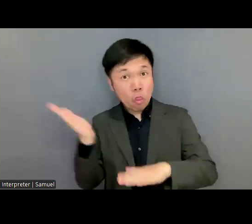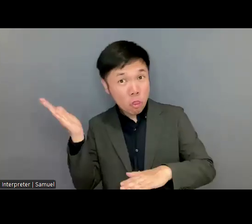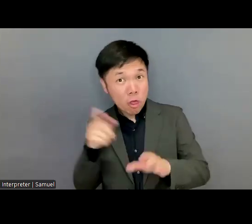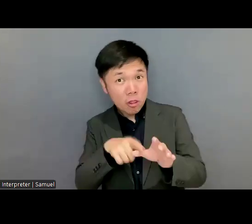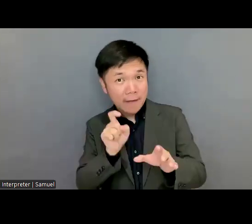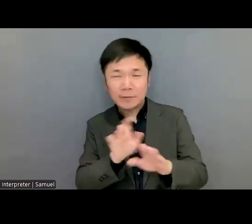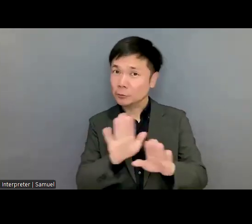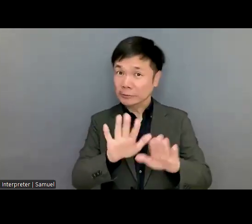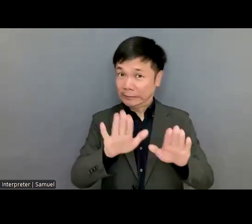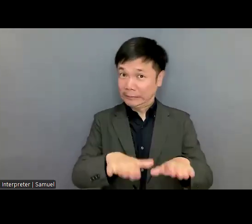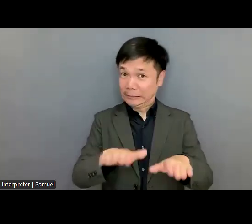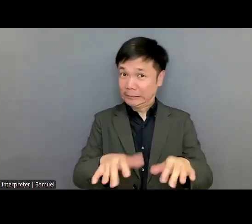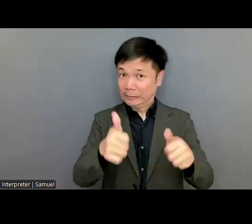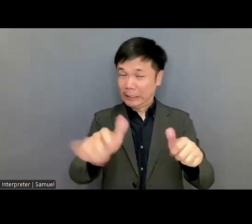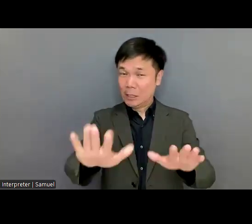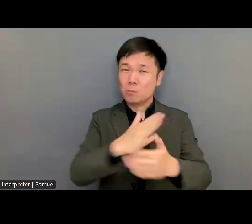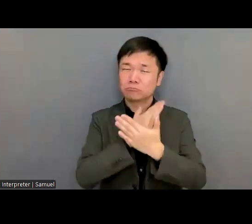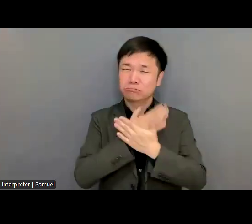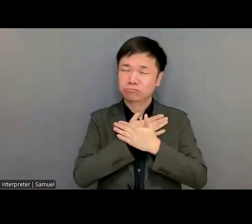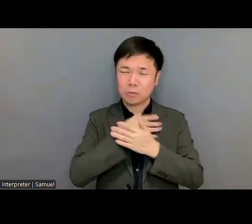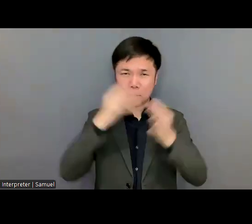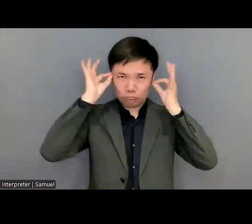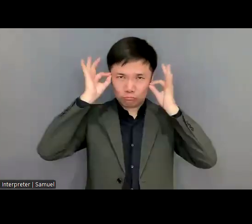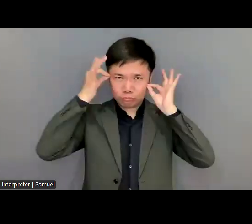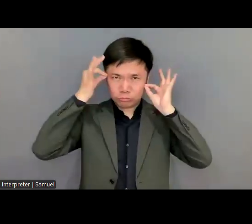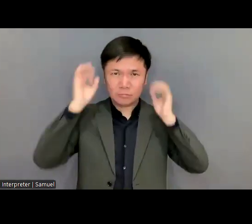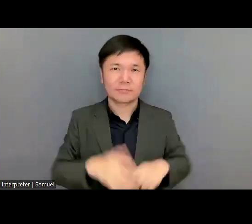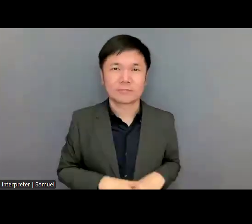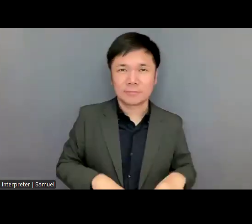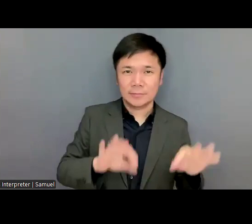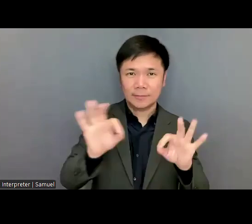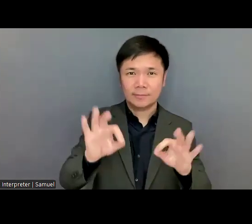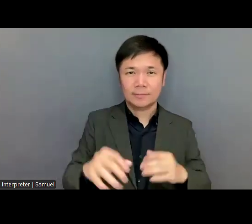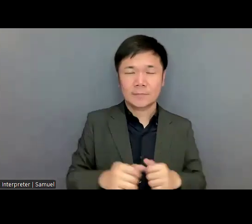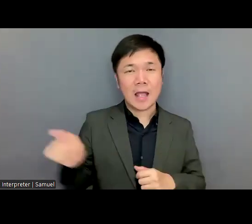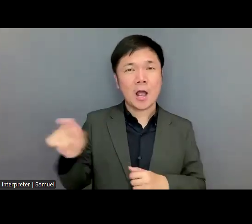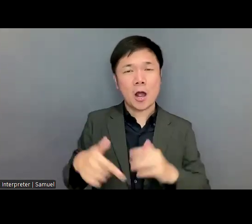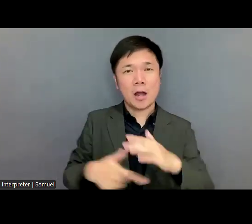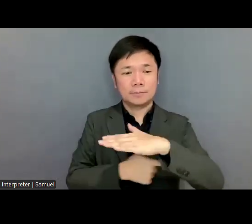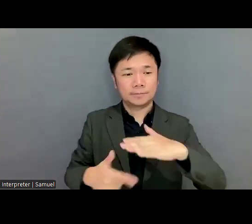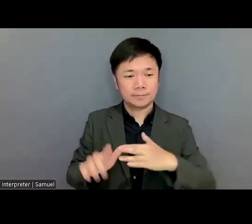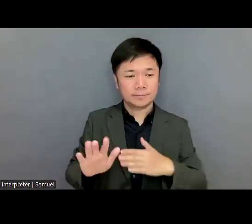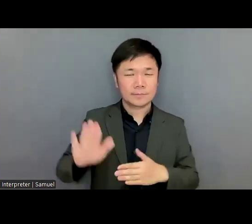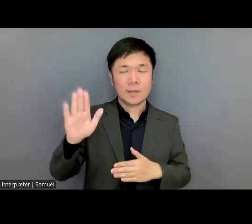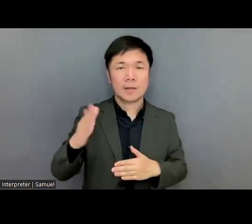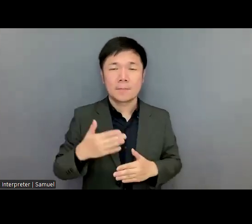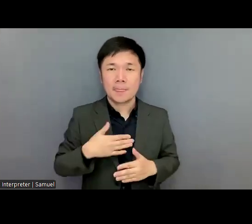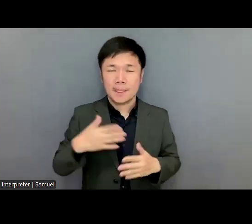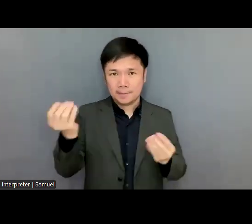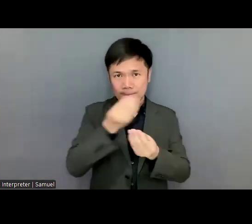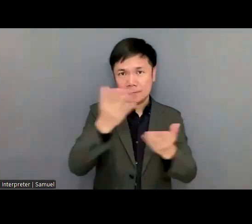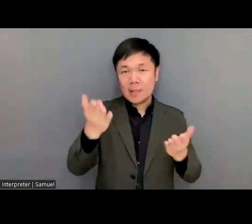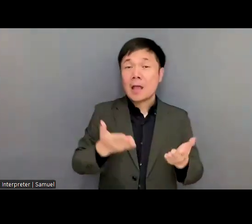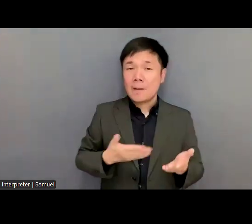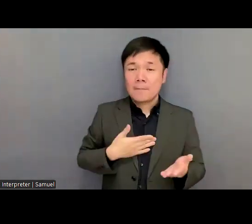Okay, thank you so much. Unmute yourself. Hi, Rosario. This is Yes. Minya speaking in front of the webinar team. I will